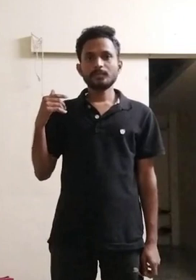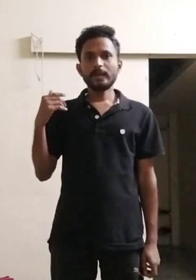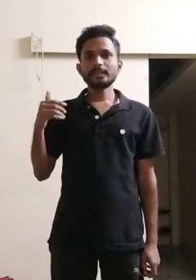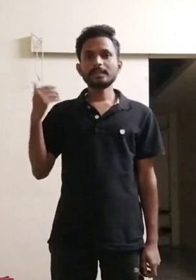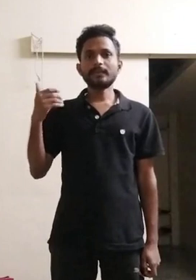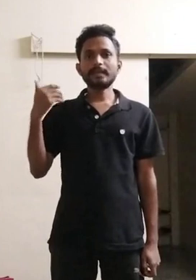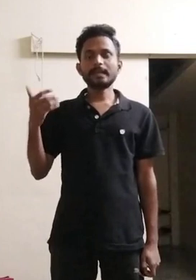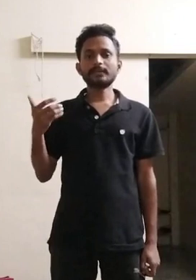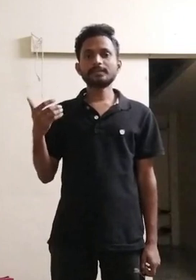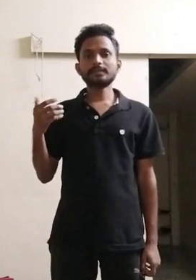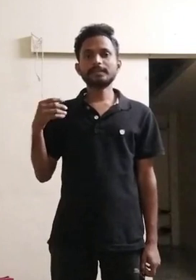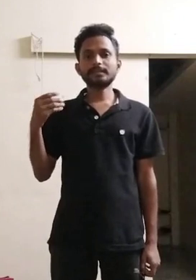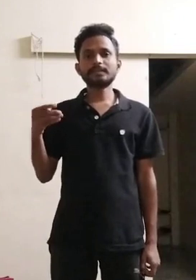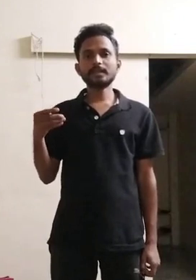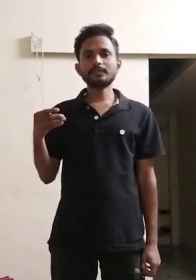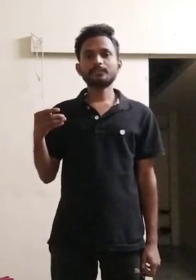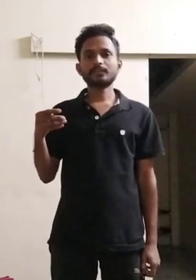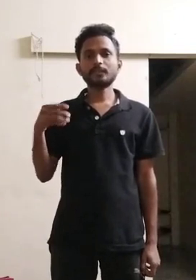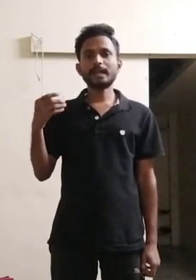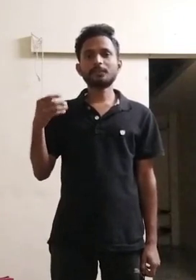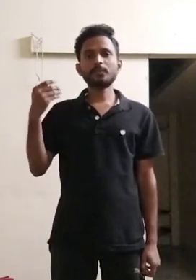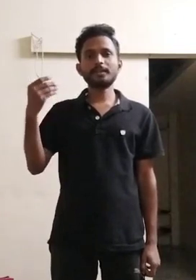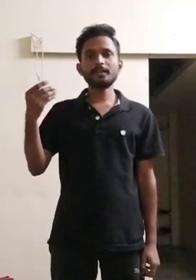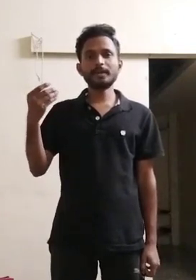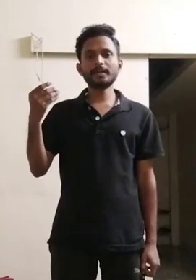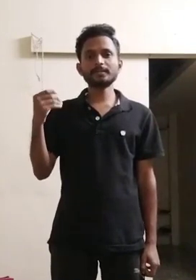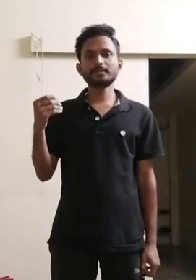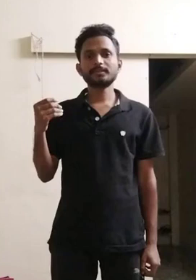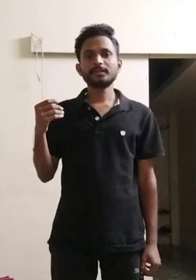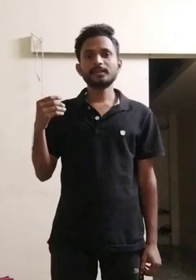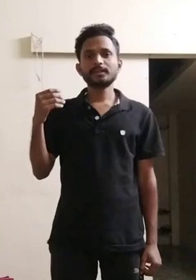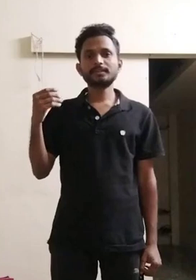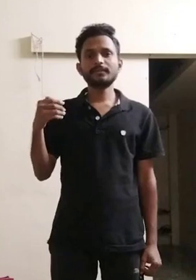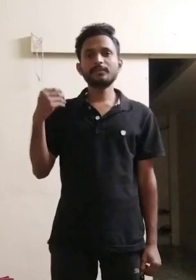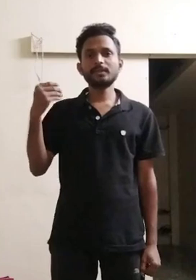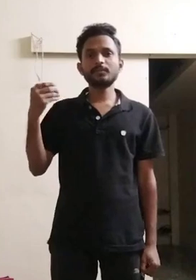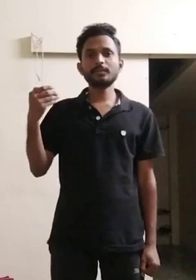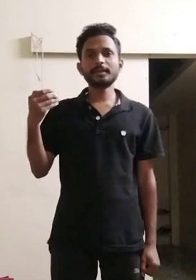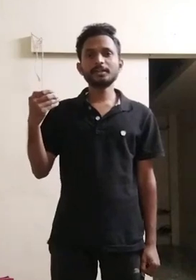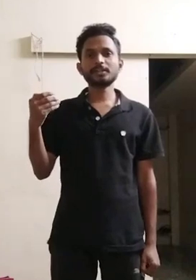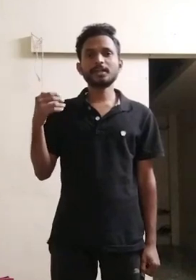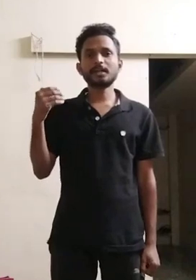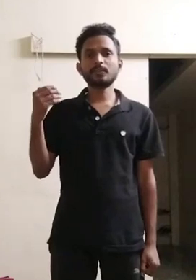While the Java language itself the platform independence, the JVM implementation are